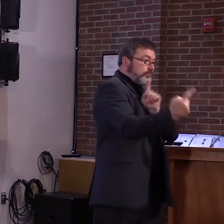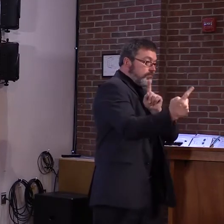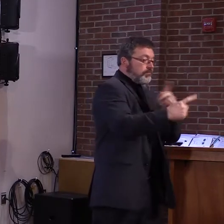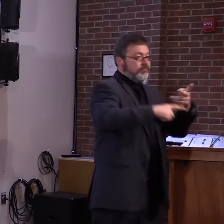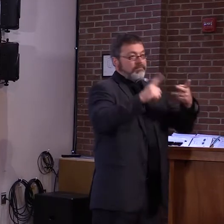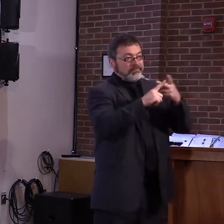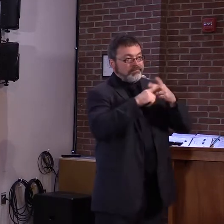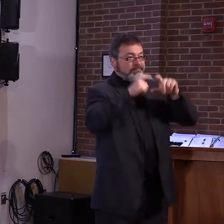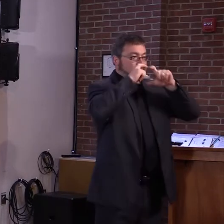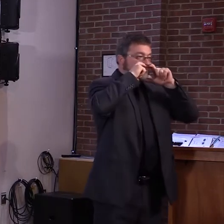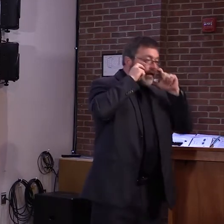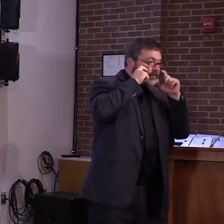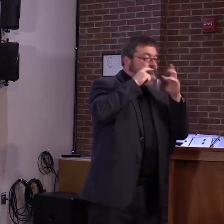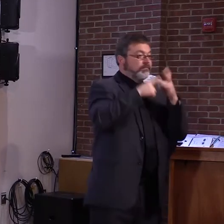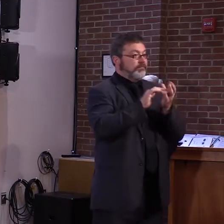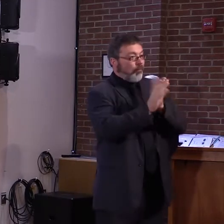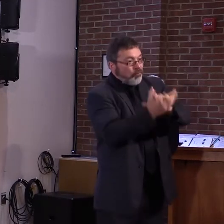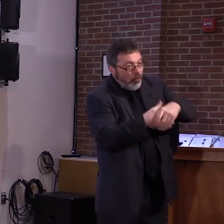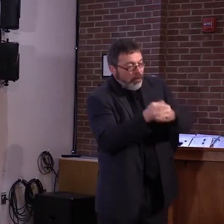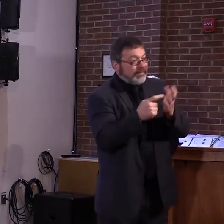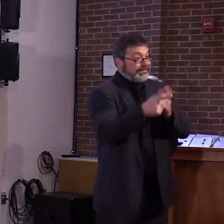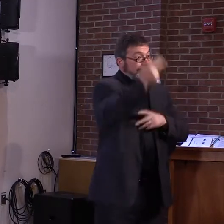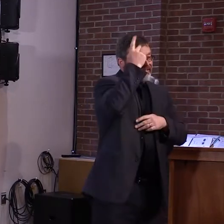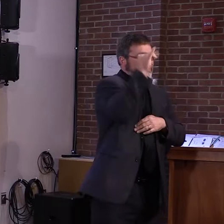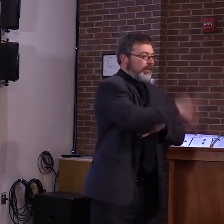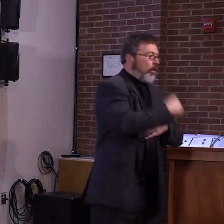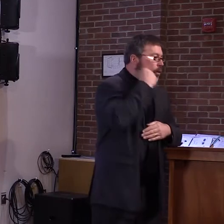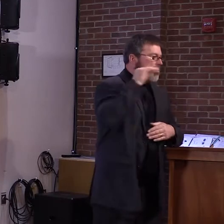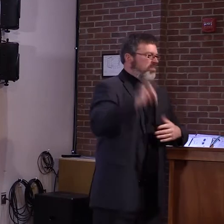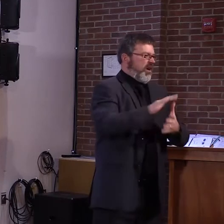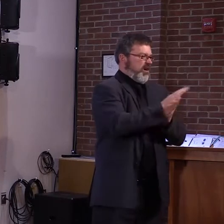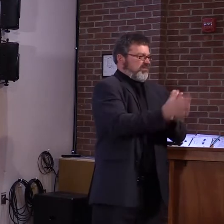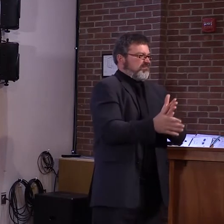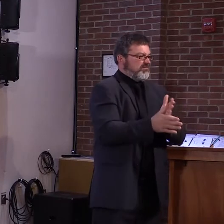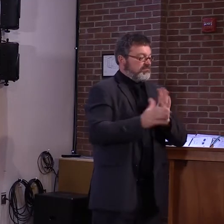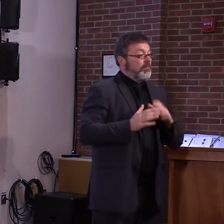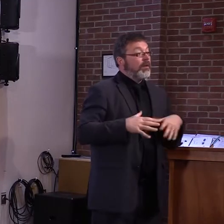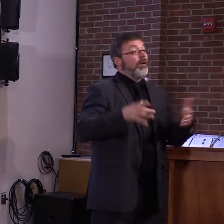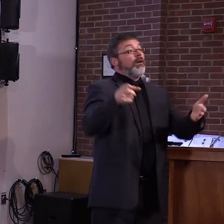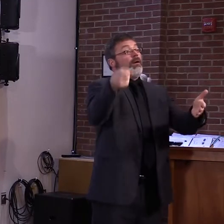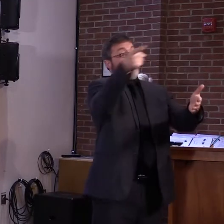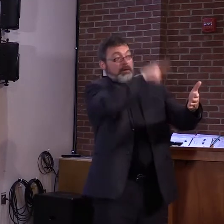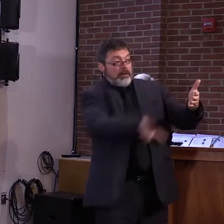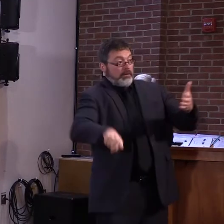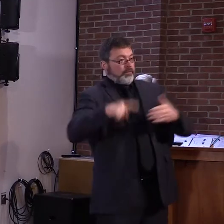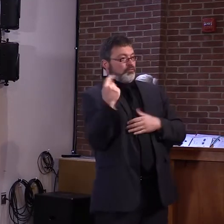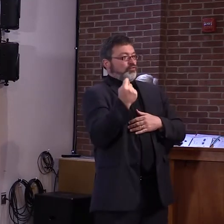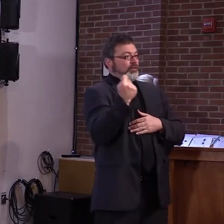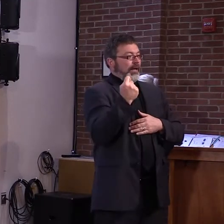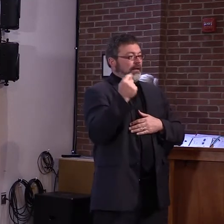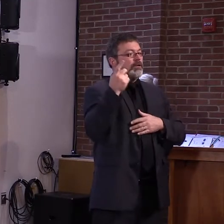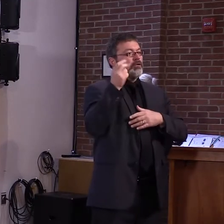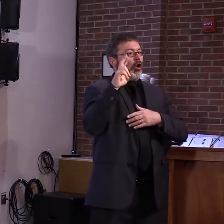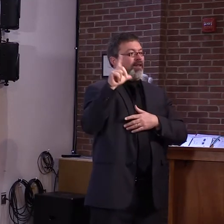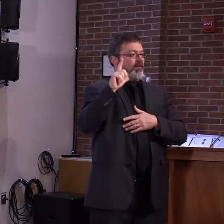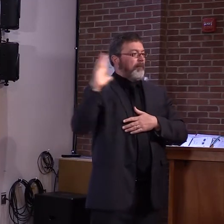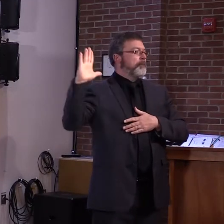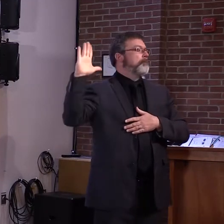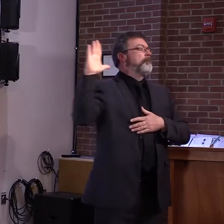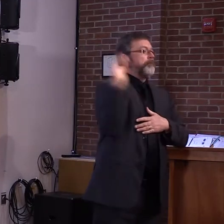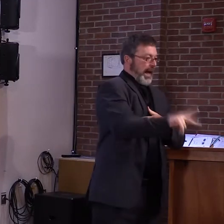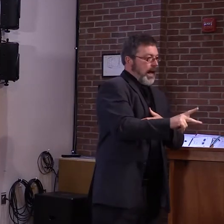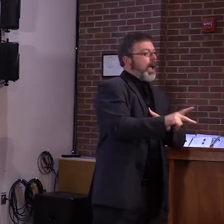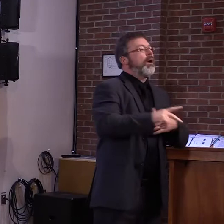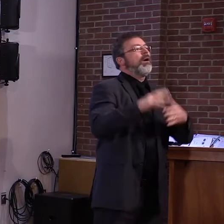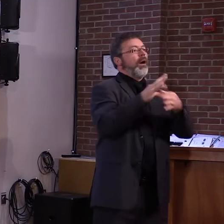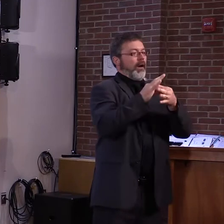On Tuesday, Dr. Levine spoke about Vermont's successes in contact tracing, reaching out to confirm cases of COVID-19 and their